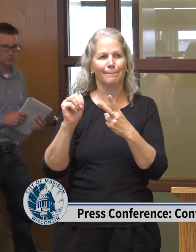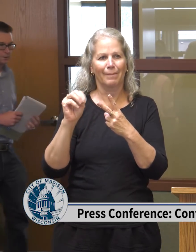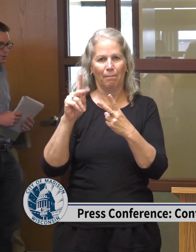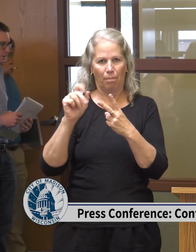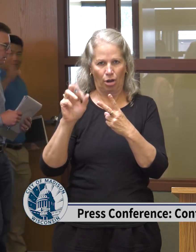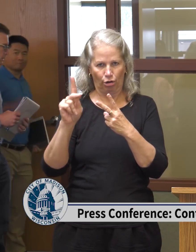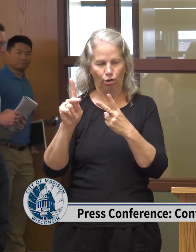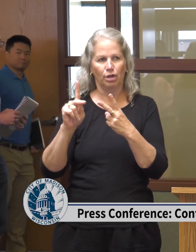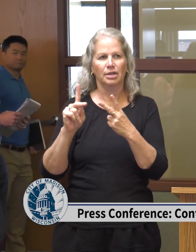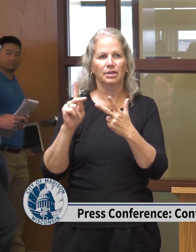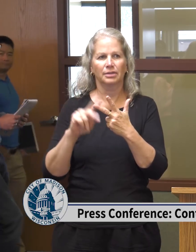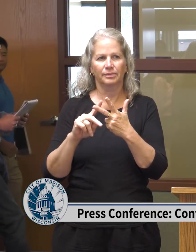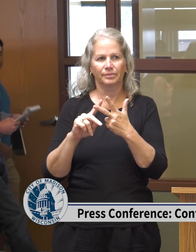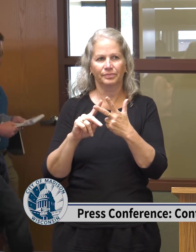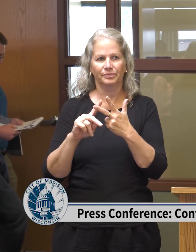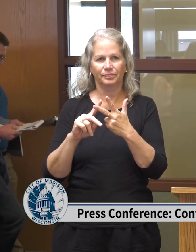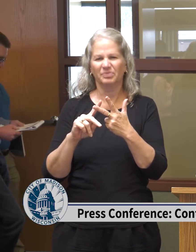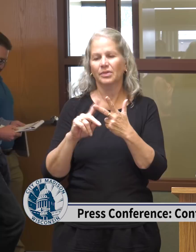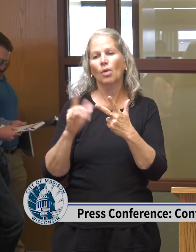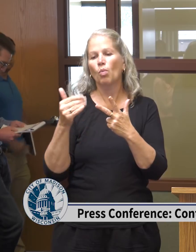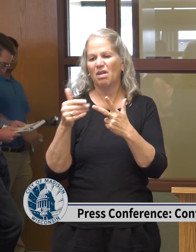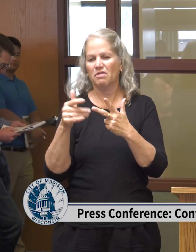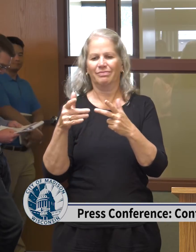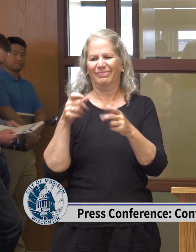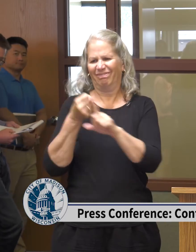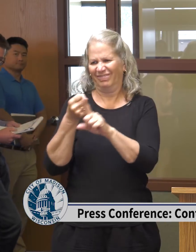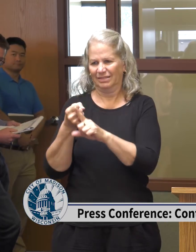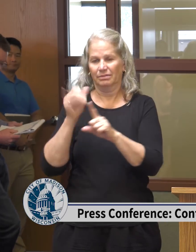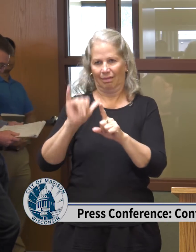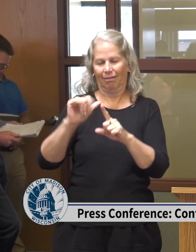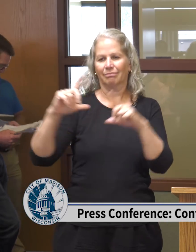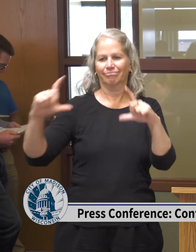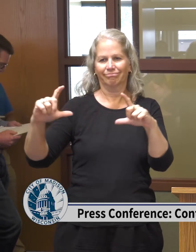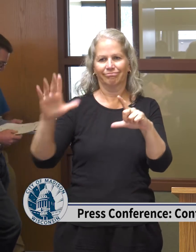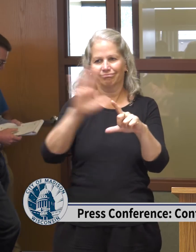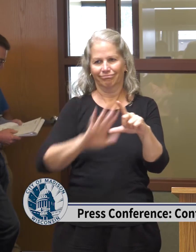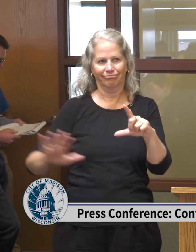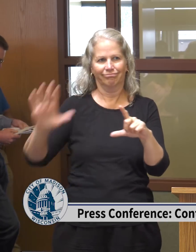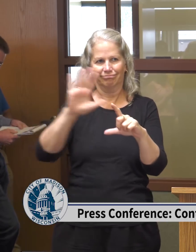Again, for the latest information, people should go to